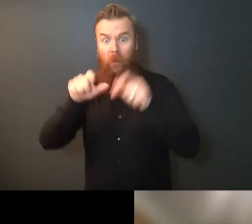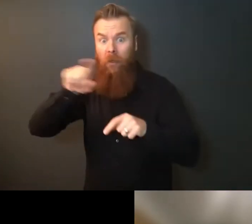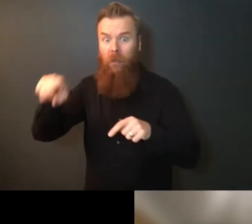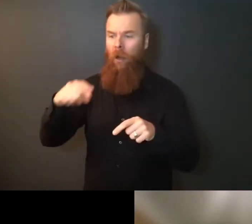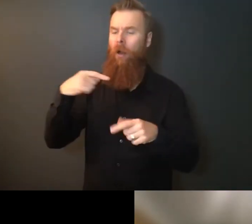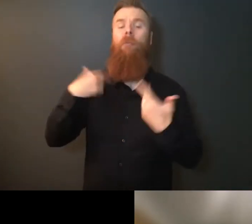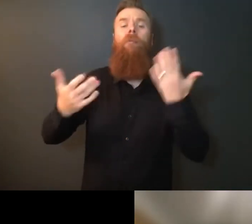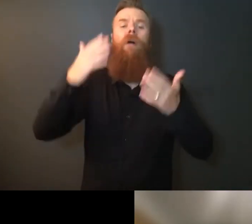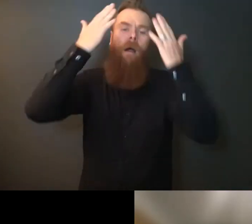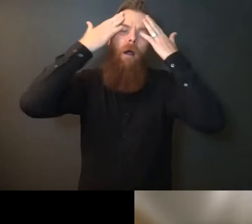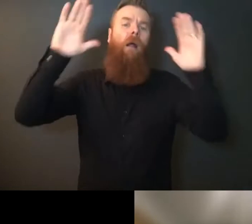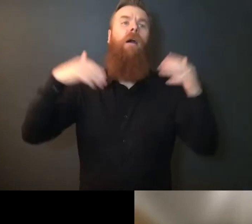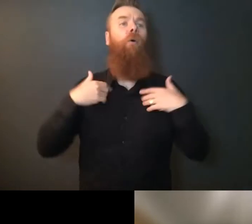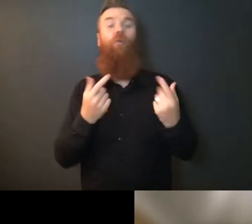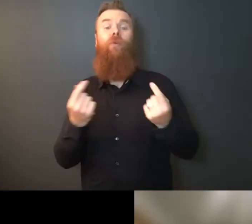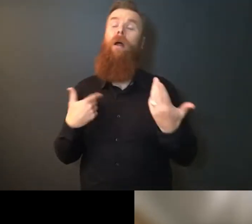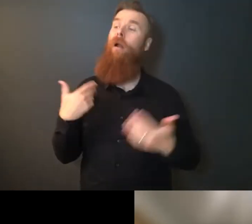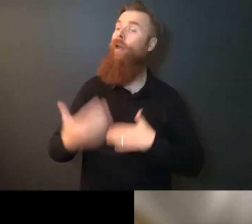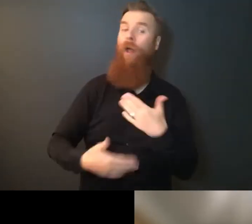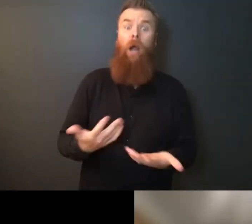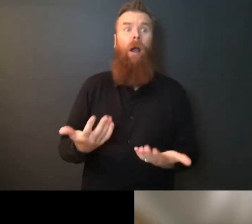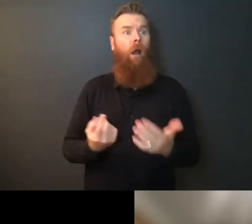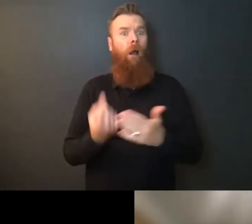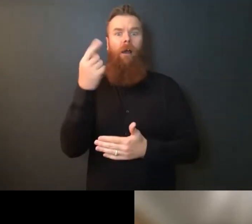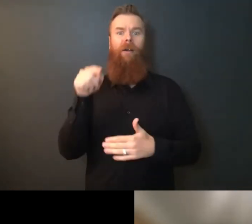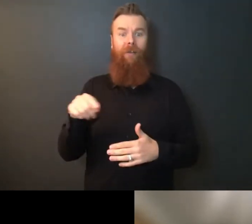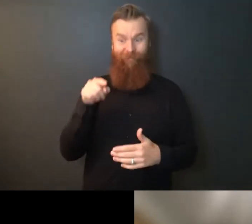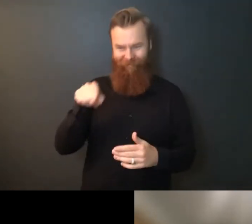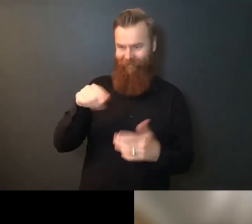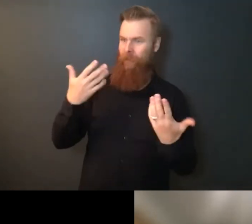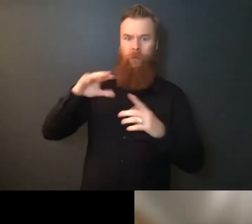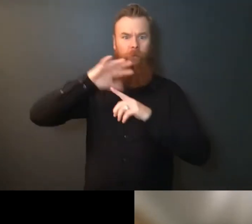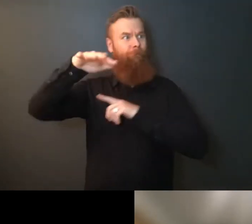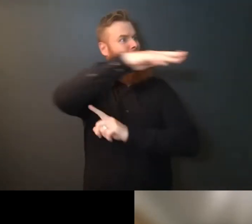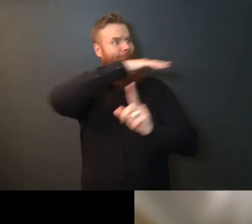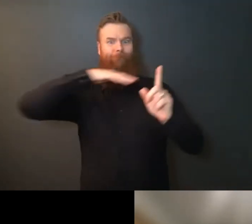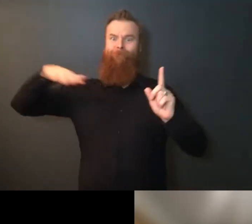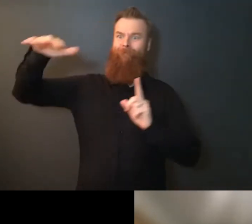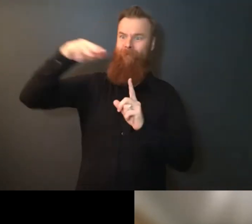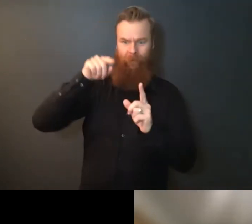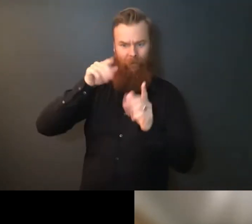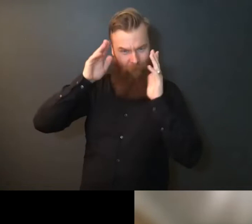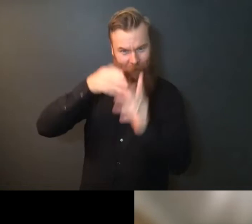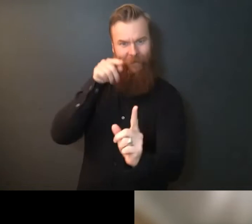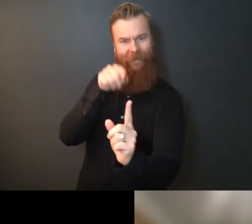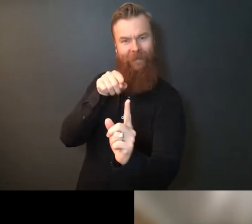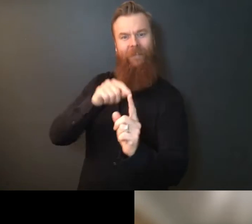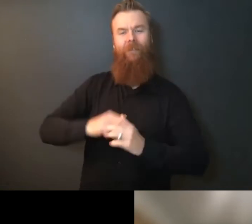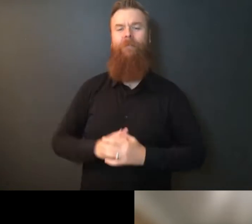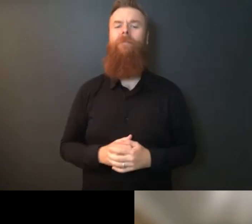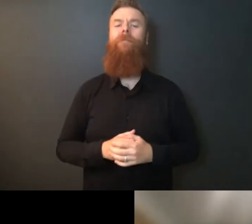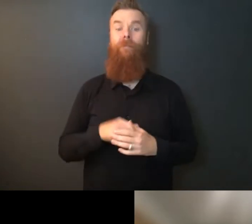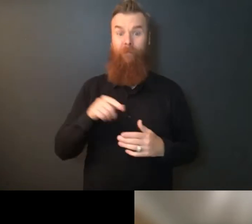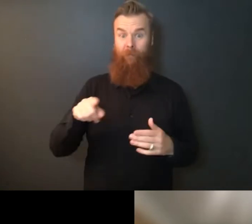and situational. So anyway, we sort of got underneath that in this case and ended up designing a suite of interventions